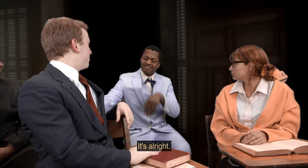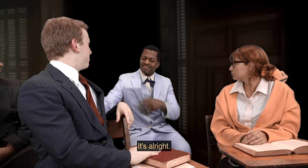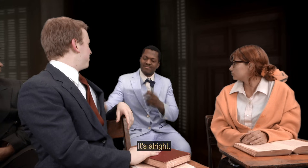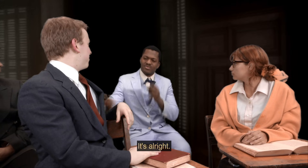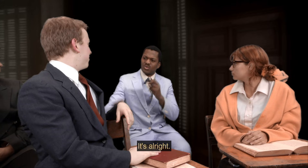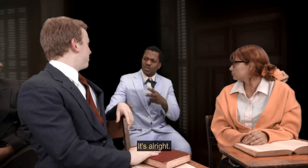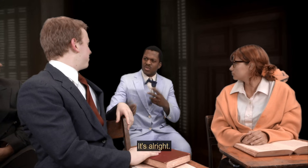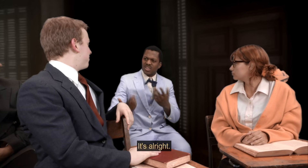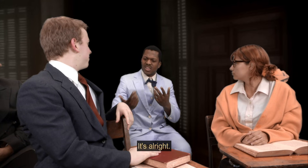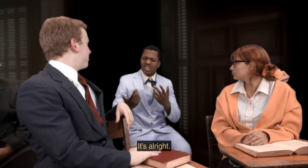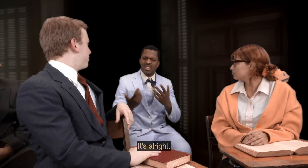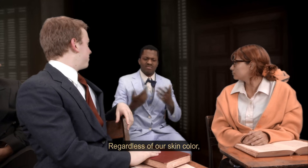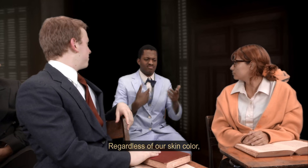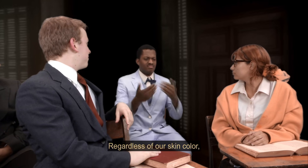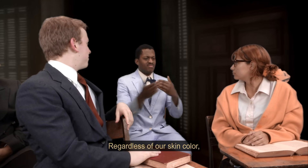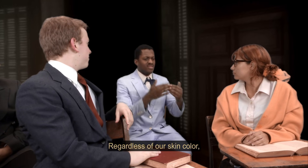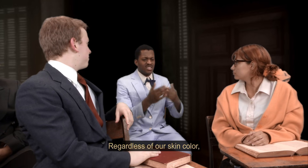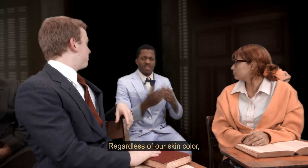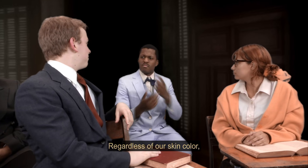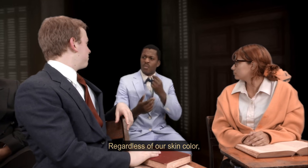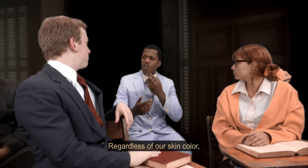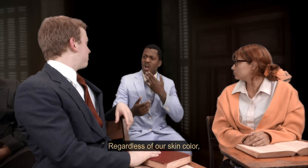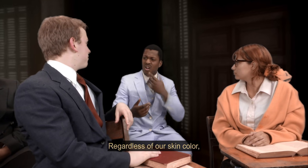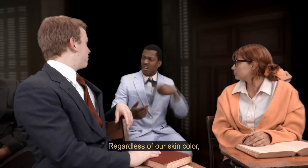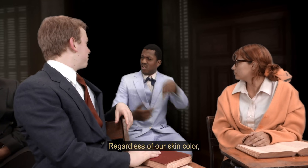It's alright, regardless of our skin color.